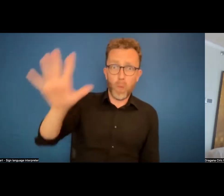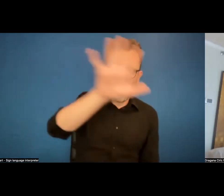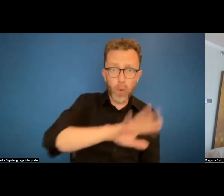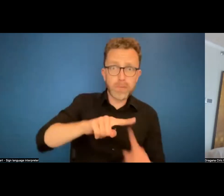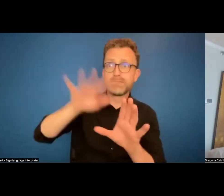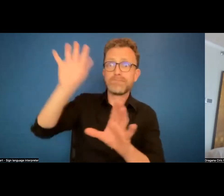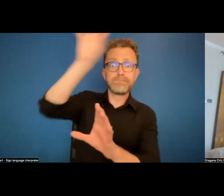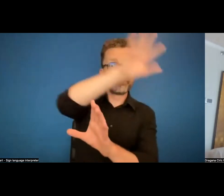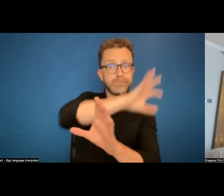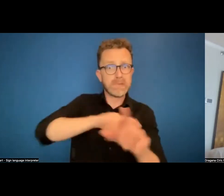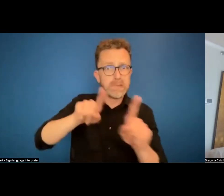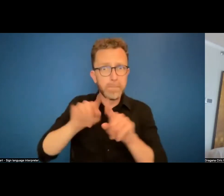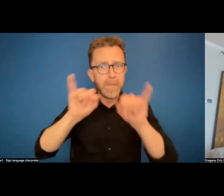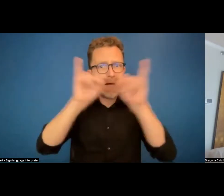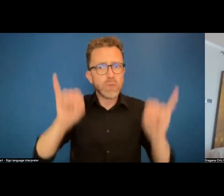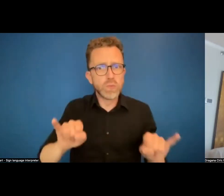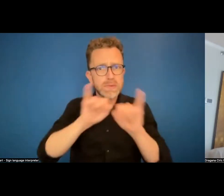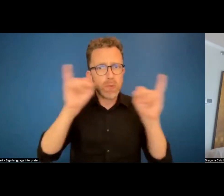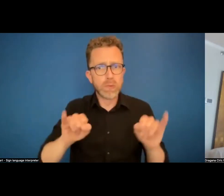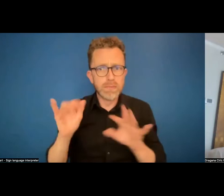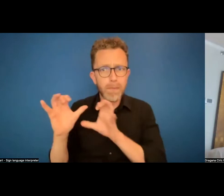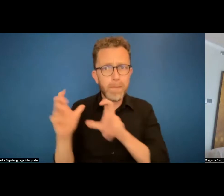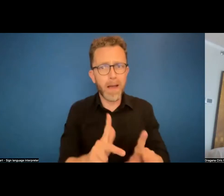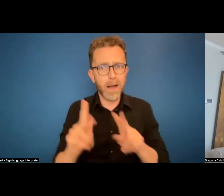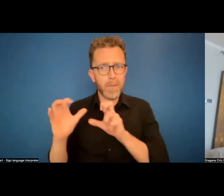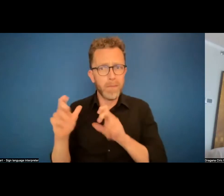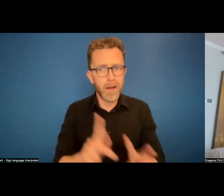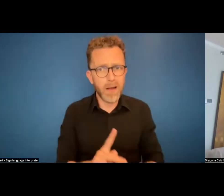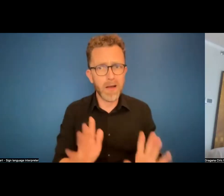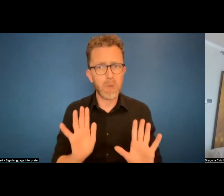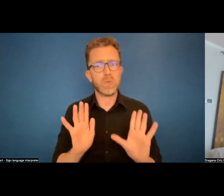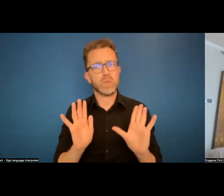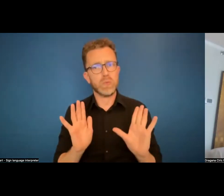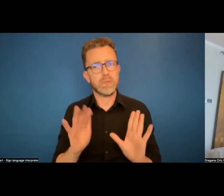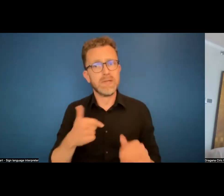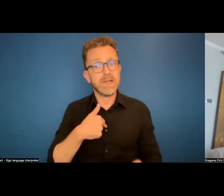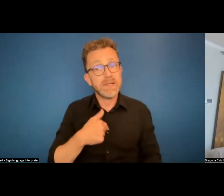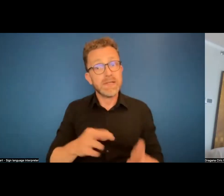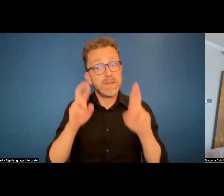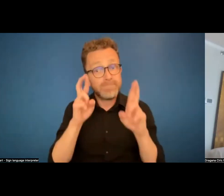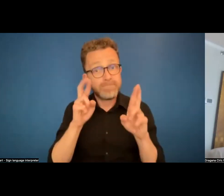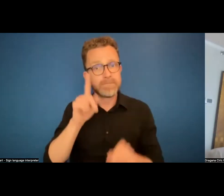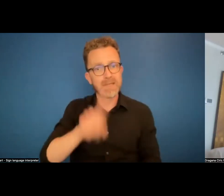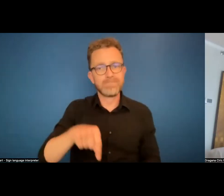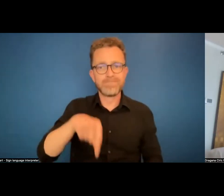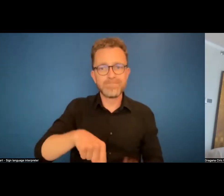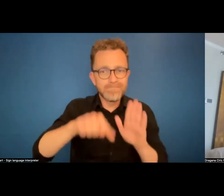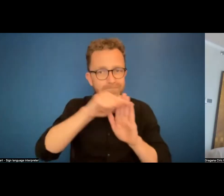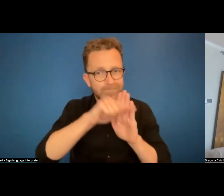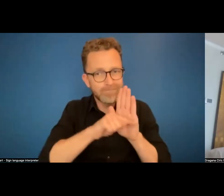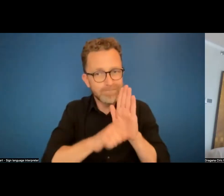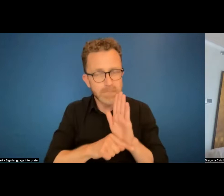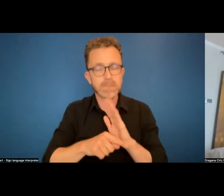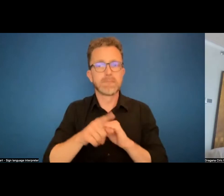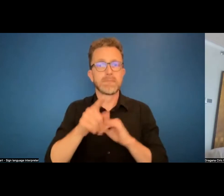the guidelines on the institutionalization that are being drafted, and also that this